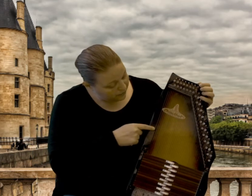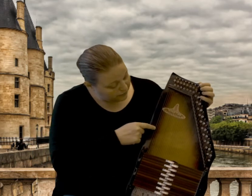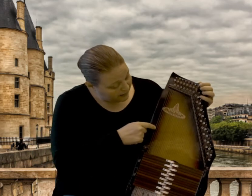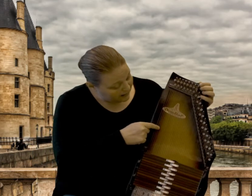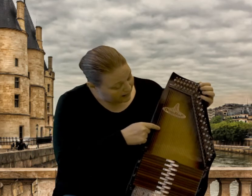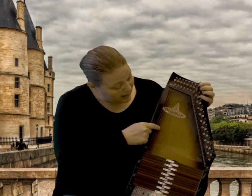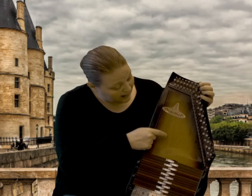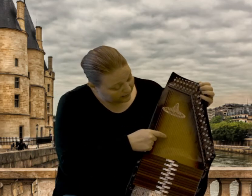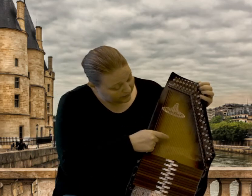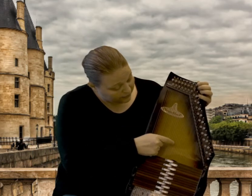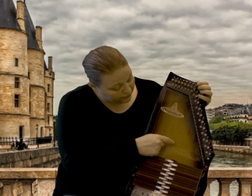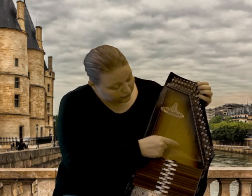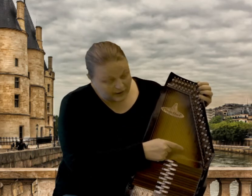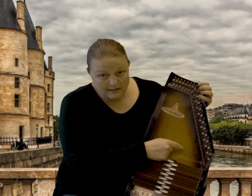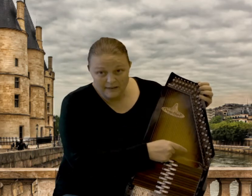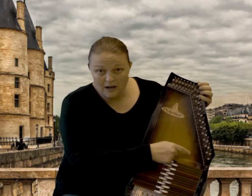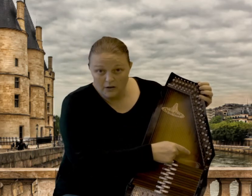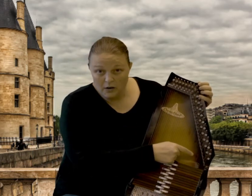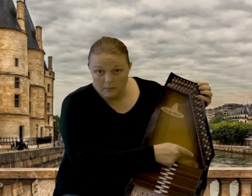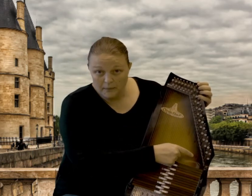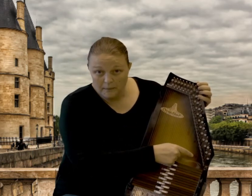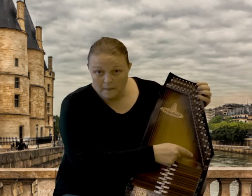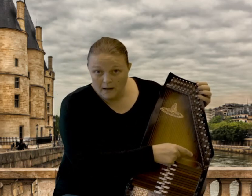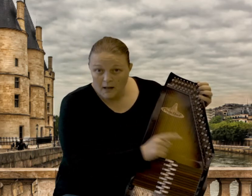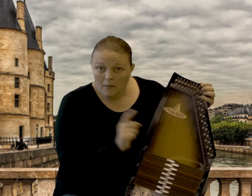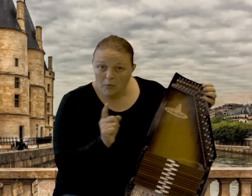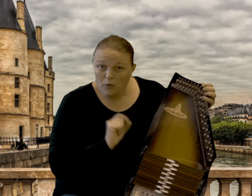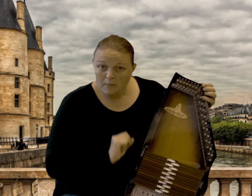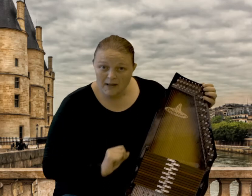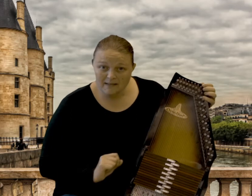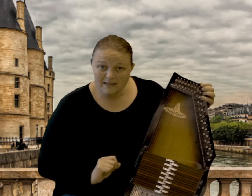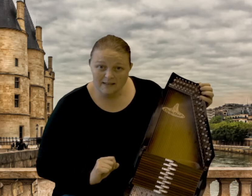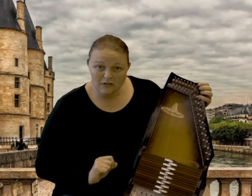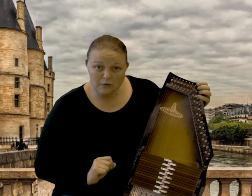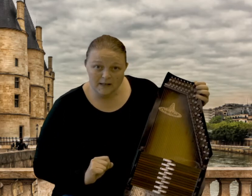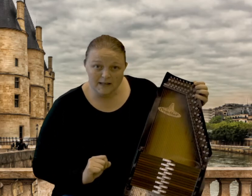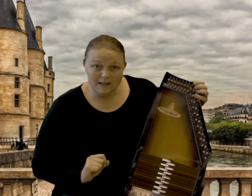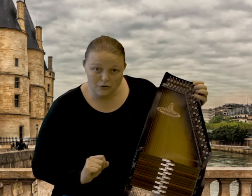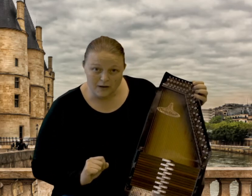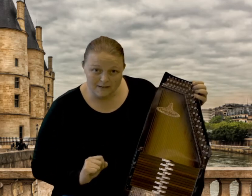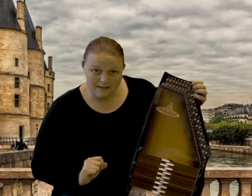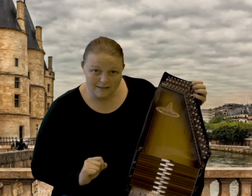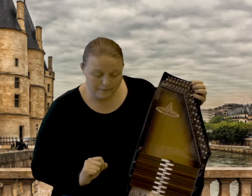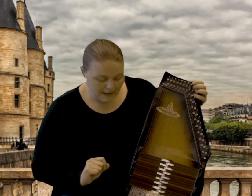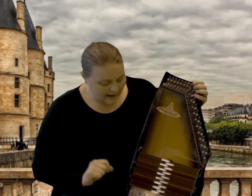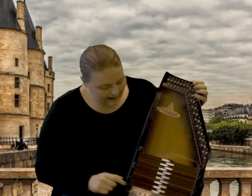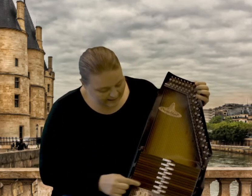there's lots of different strings on the autoharp. But what makes this instrument interesting is that